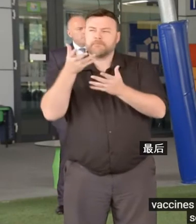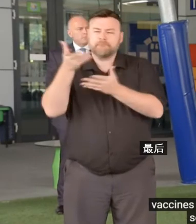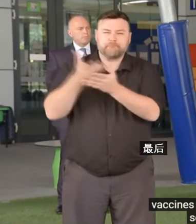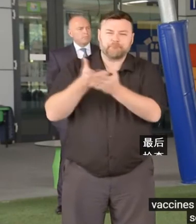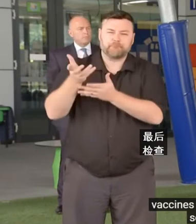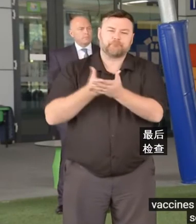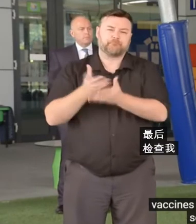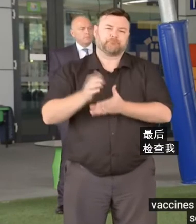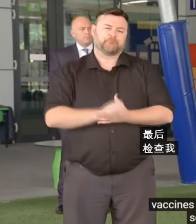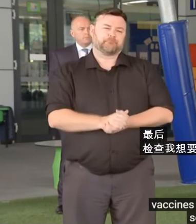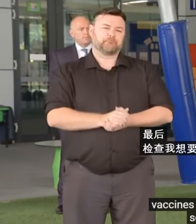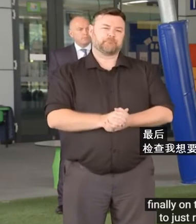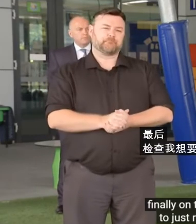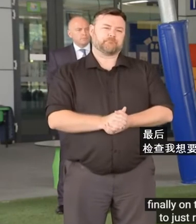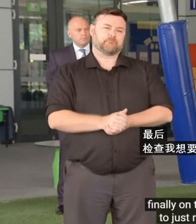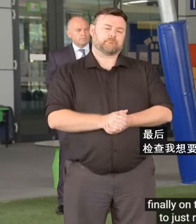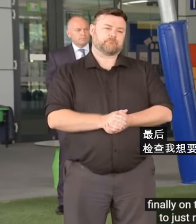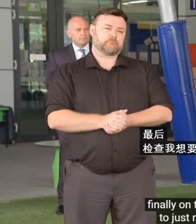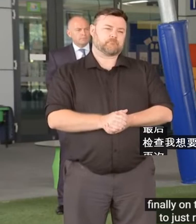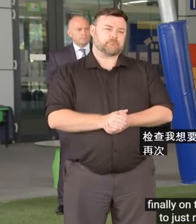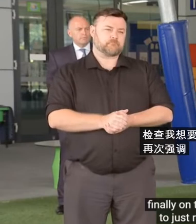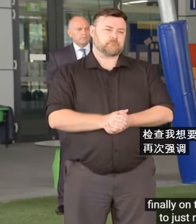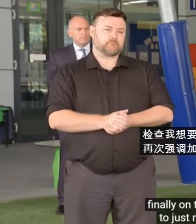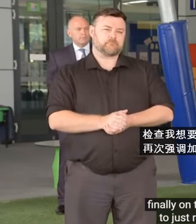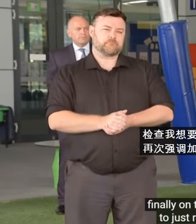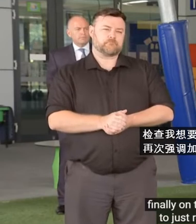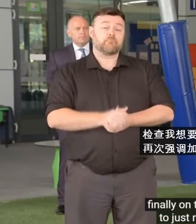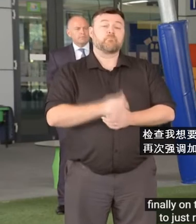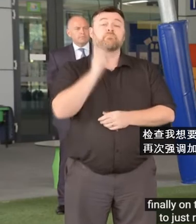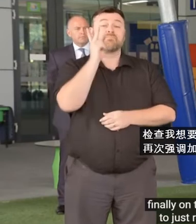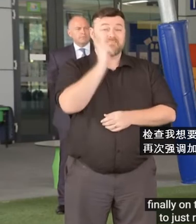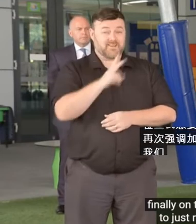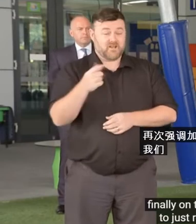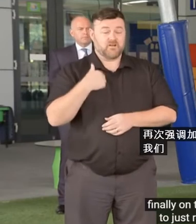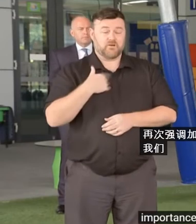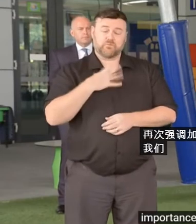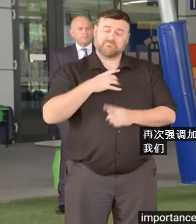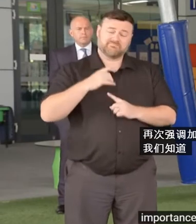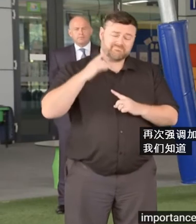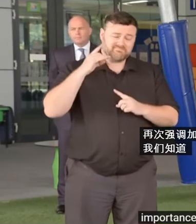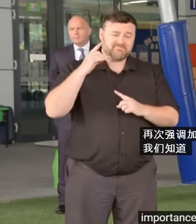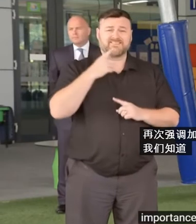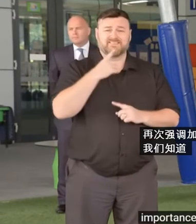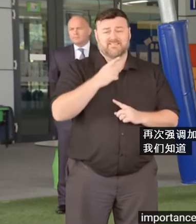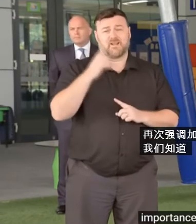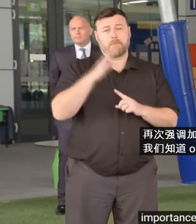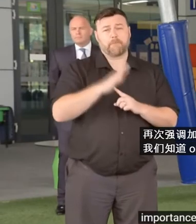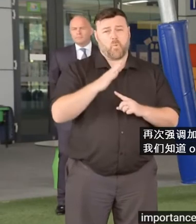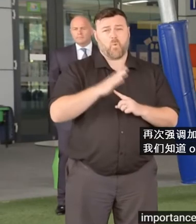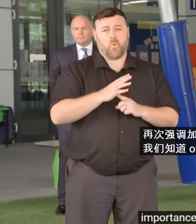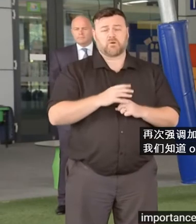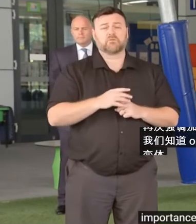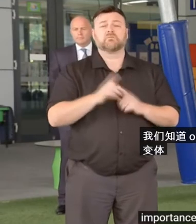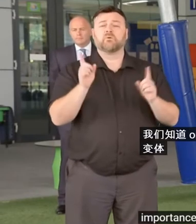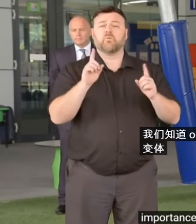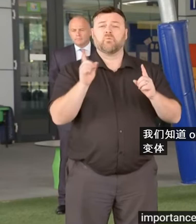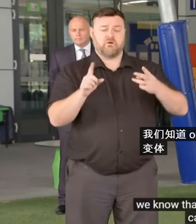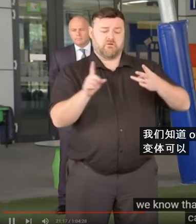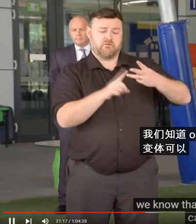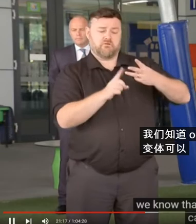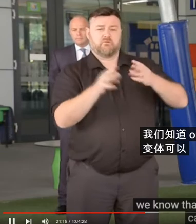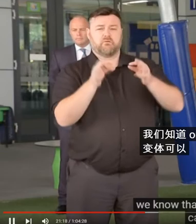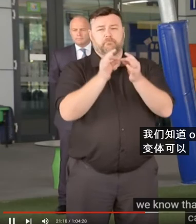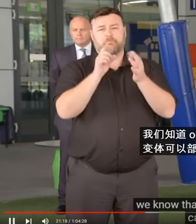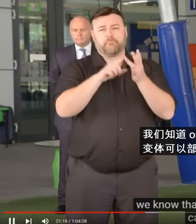Finally, on the vaccines, I'd like to just re-emphasise the importance of the booster dose. We know that the Omicron